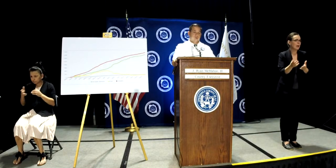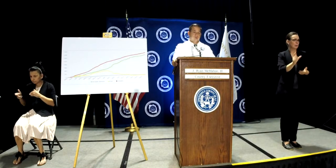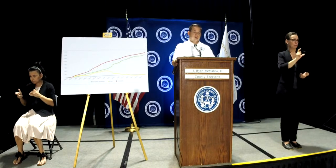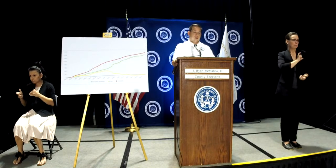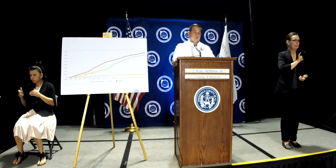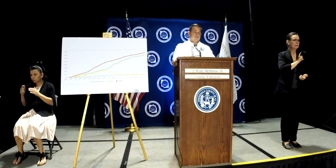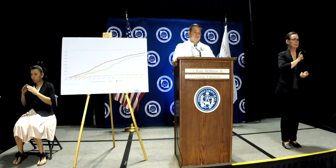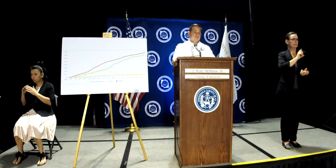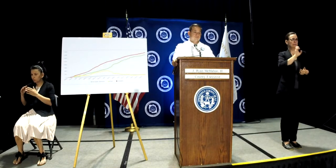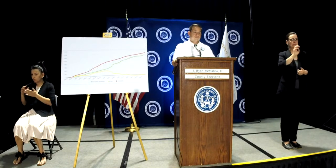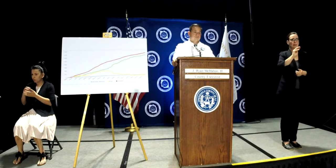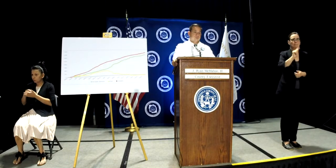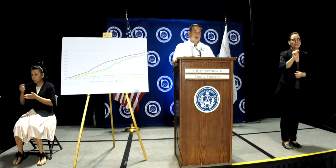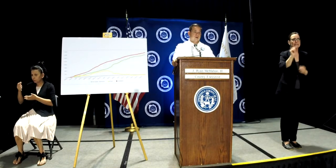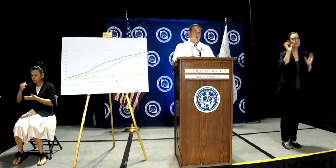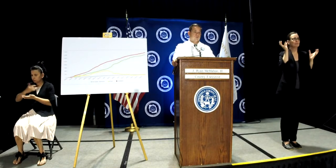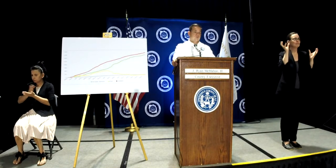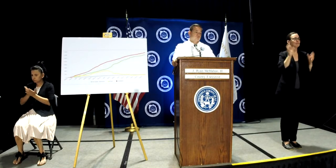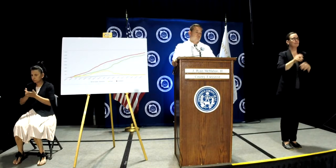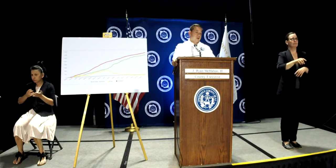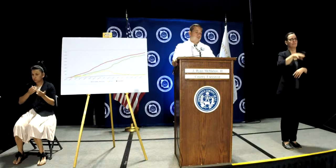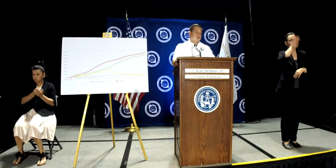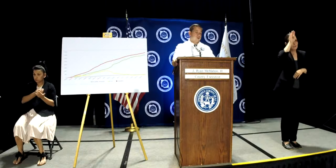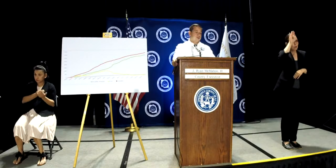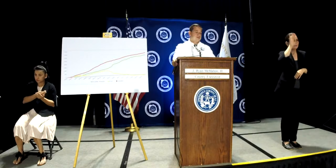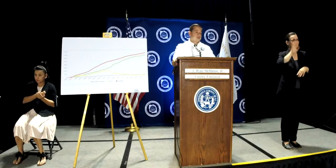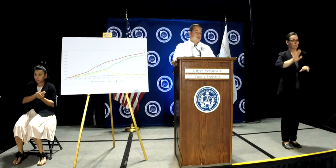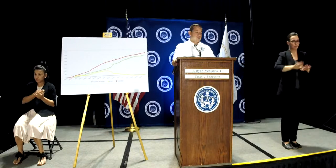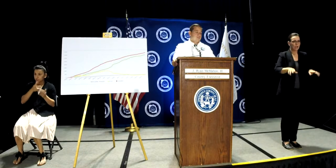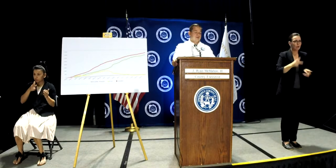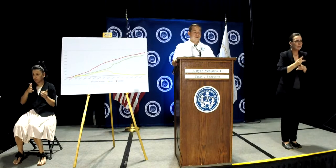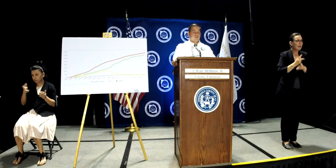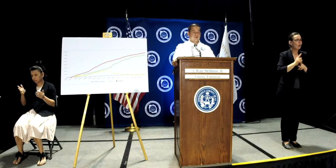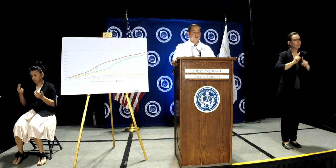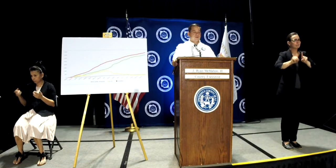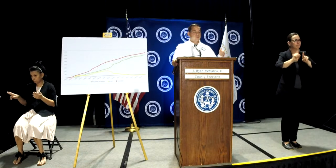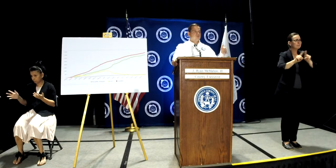So I don't know what else there is.